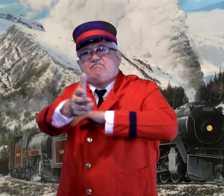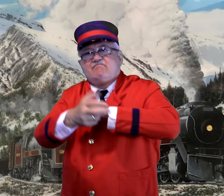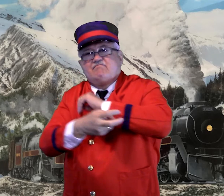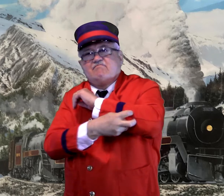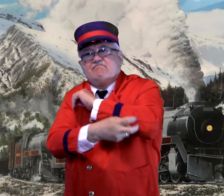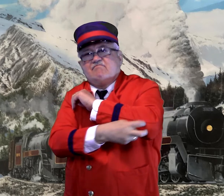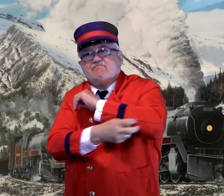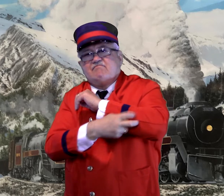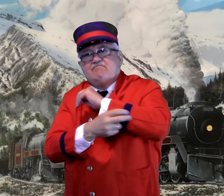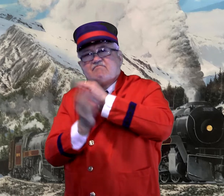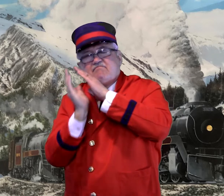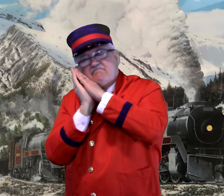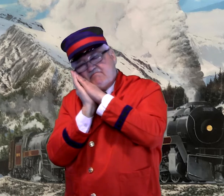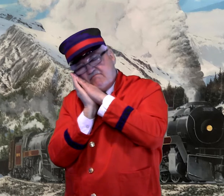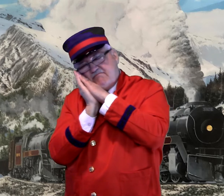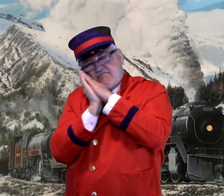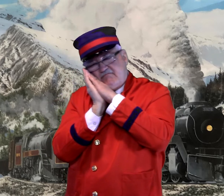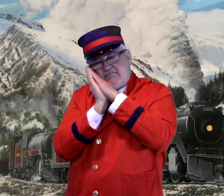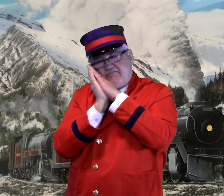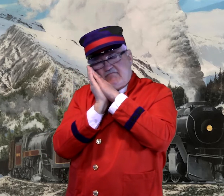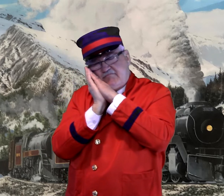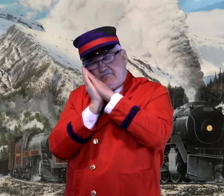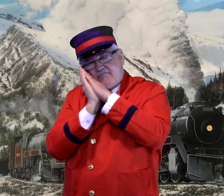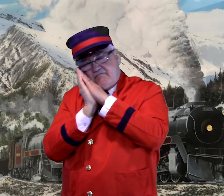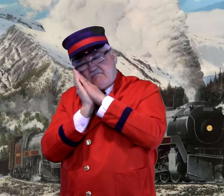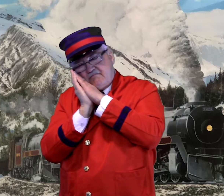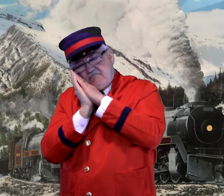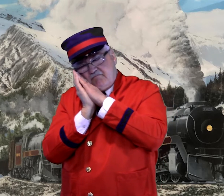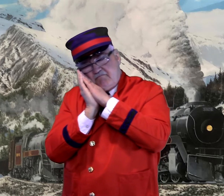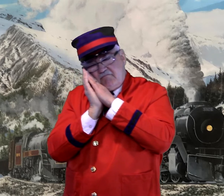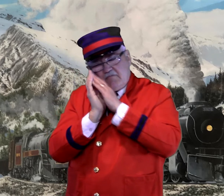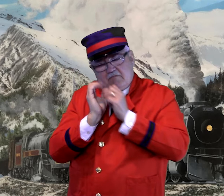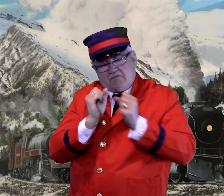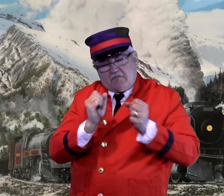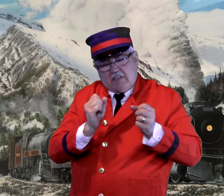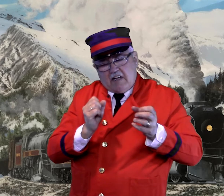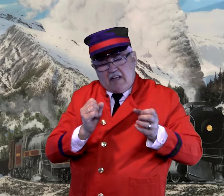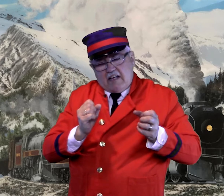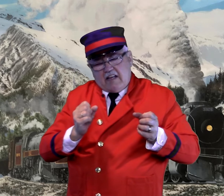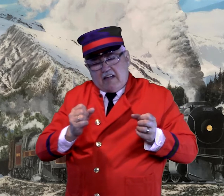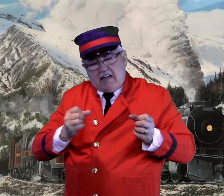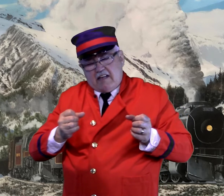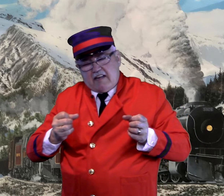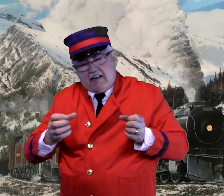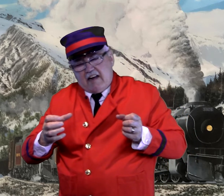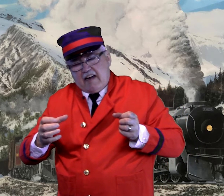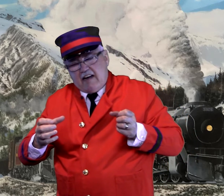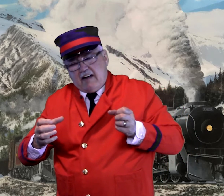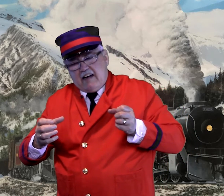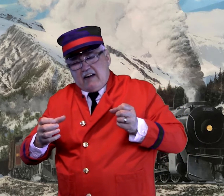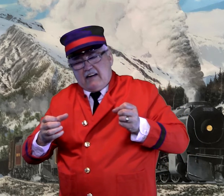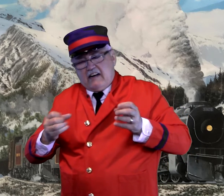As the train started making lots of noise, they could tell that they were going over a trestle bridge. unsupported, and more